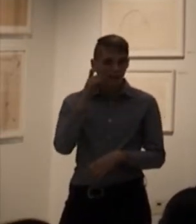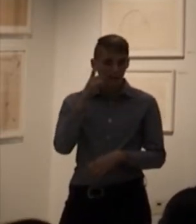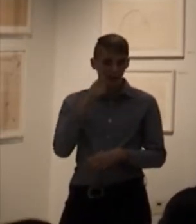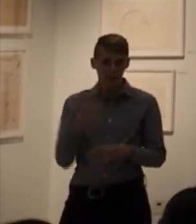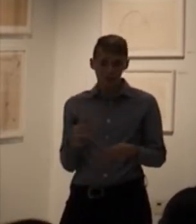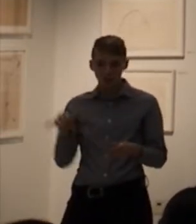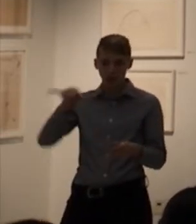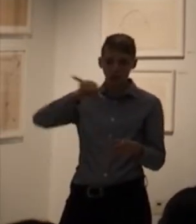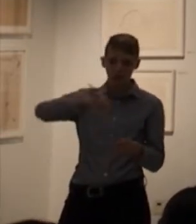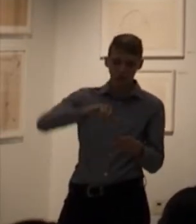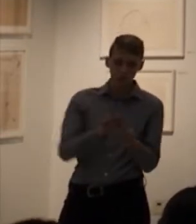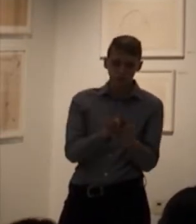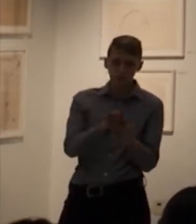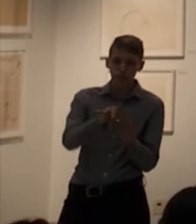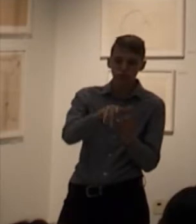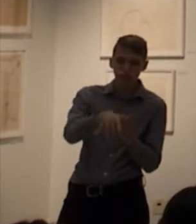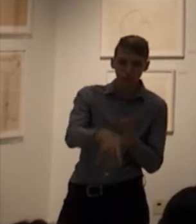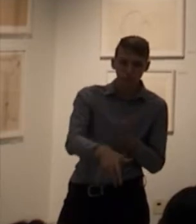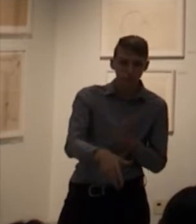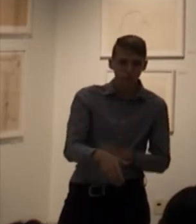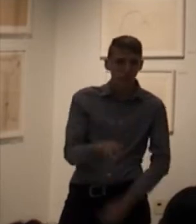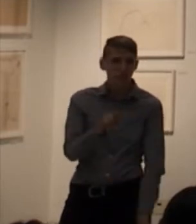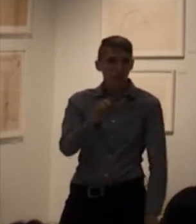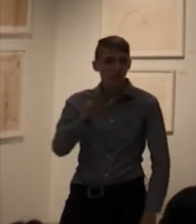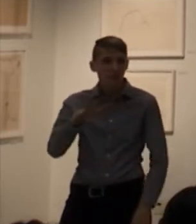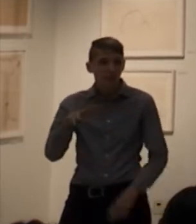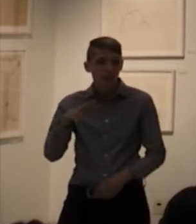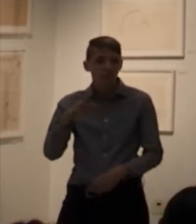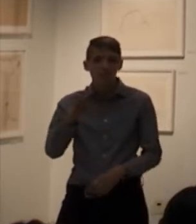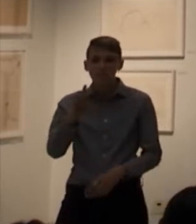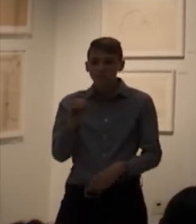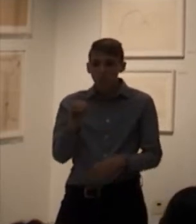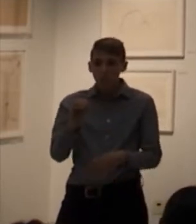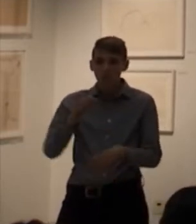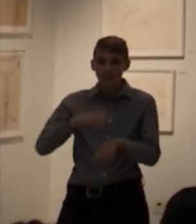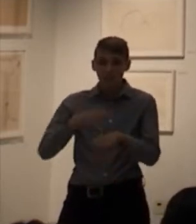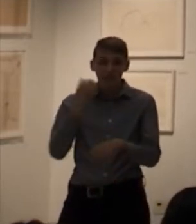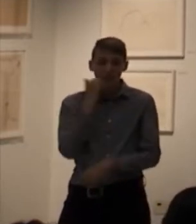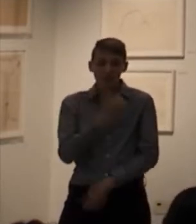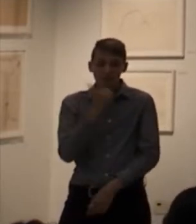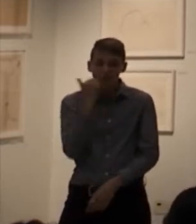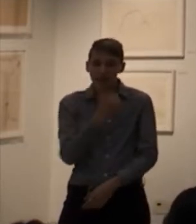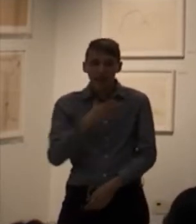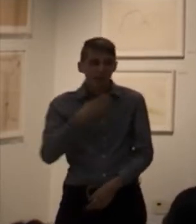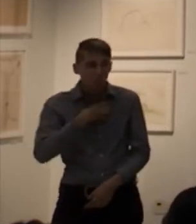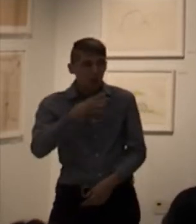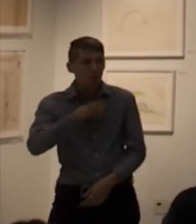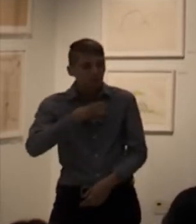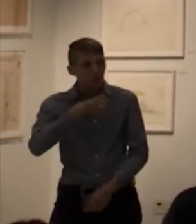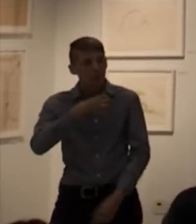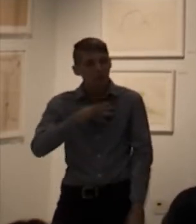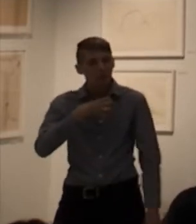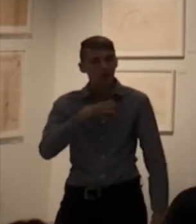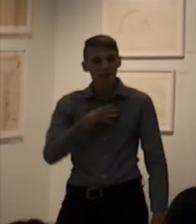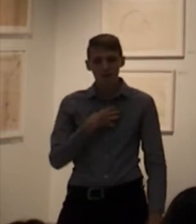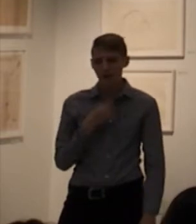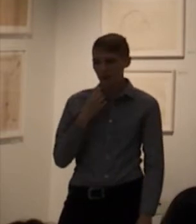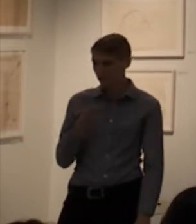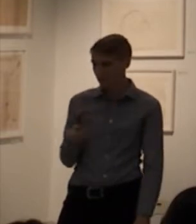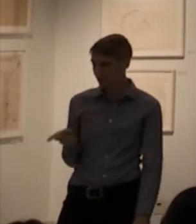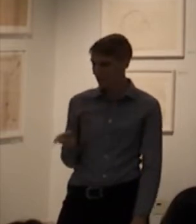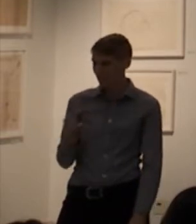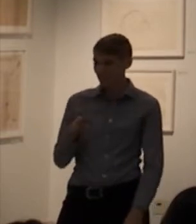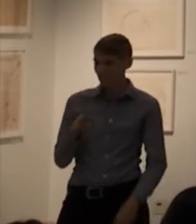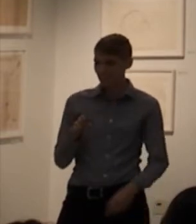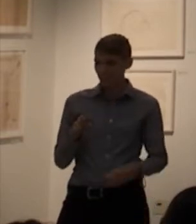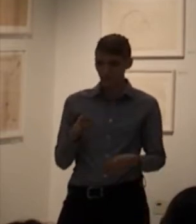we were getting 35 to 40 every single day. And I said to Massimo, what we're going to have to do is somehow fill that in.